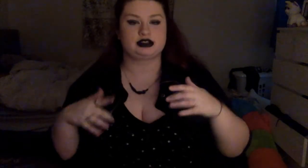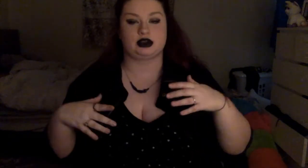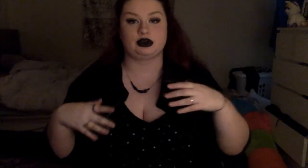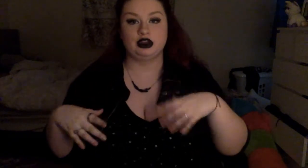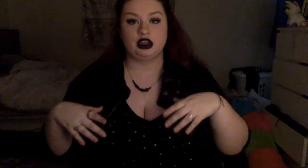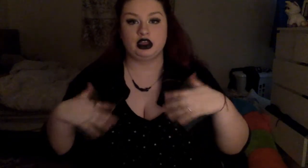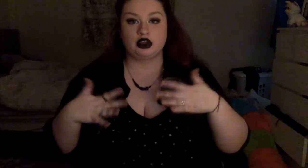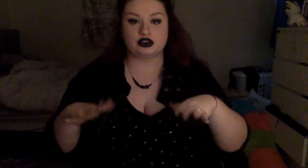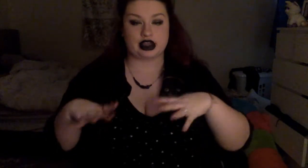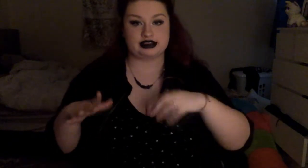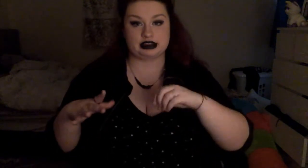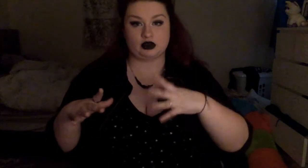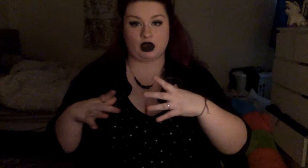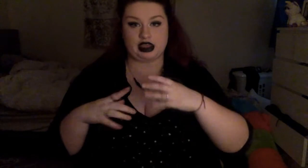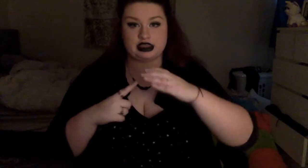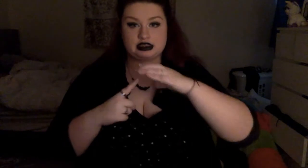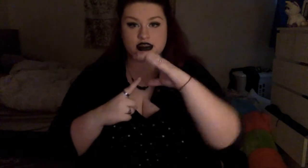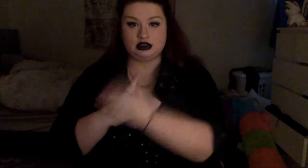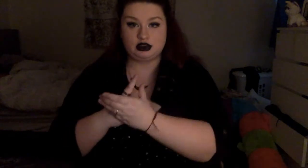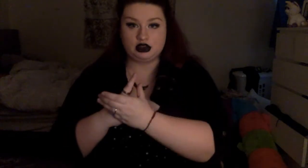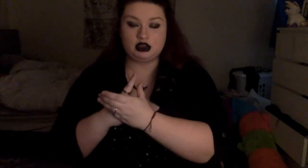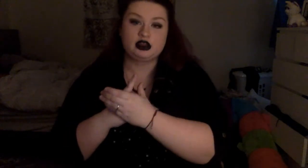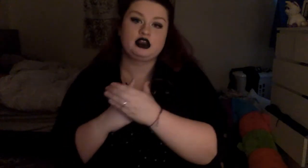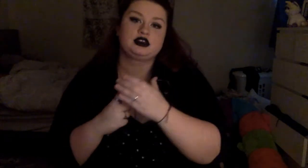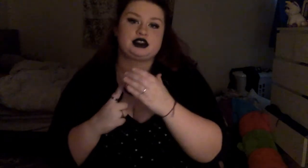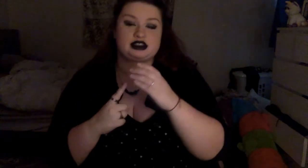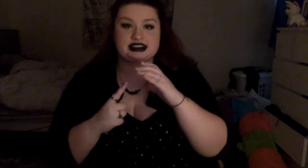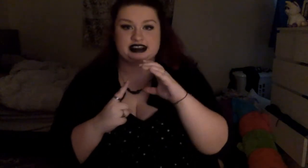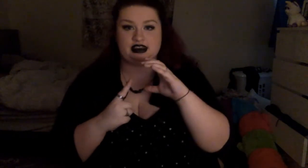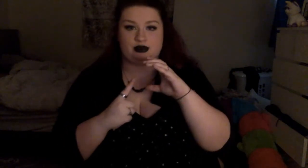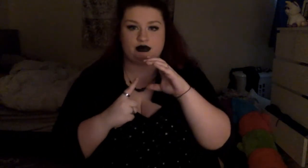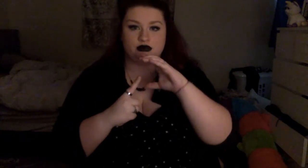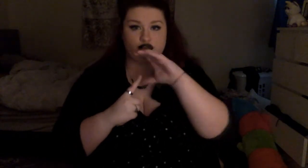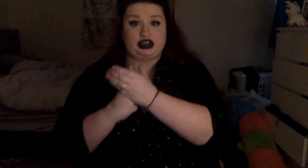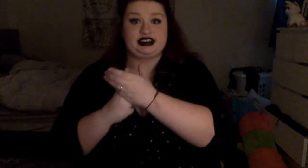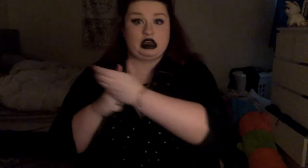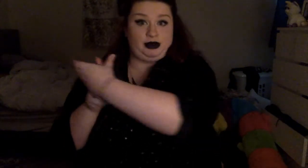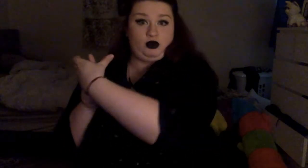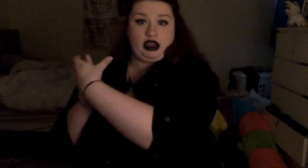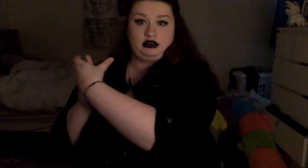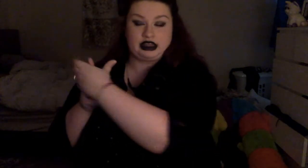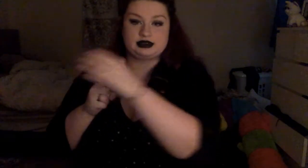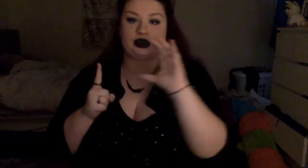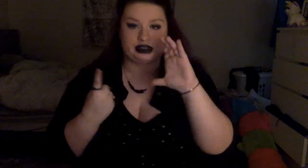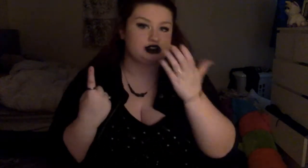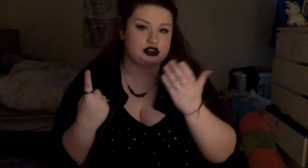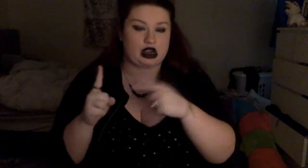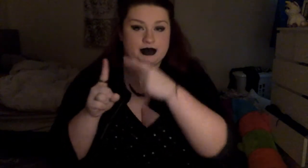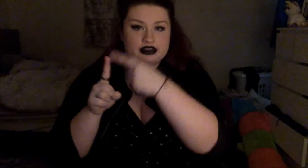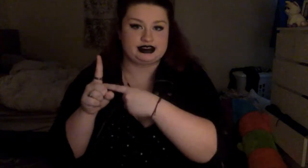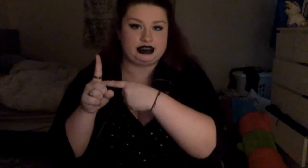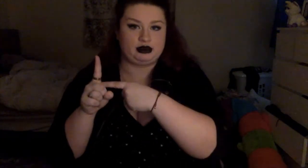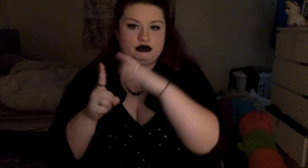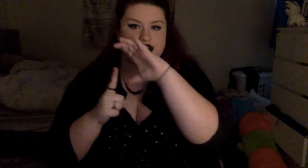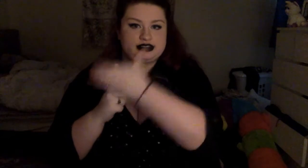So, dressed in white. So this is him dressing up in white. That's what it's describing. This is him. This is